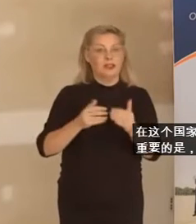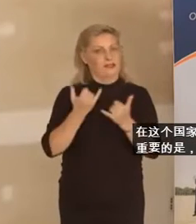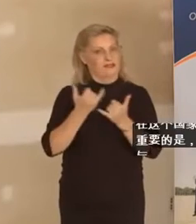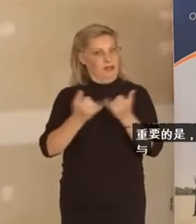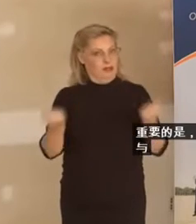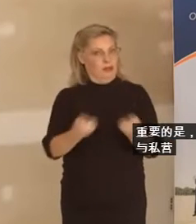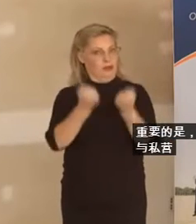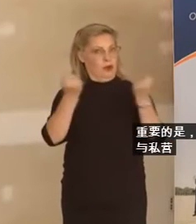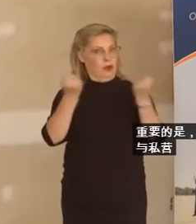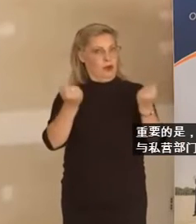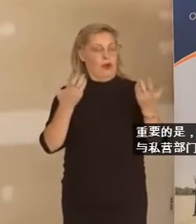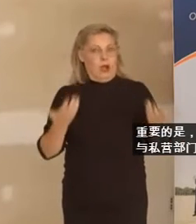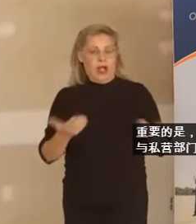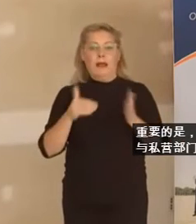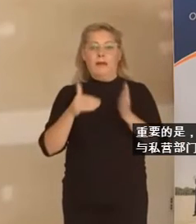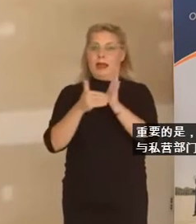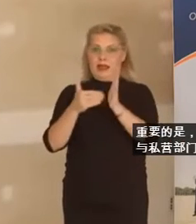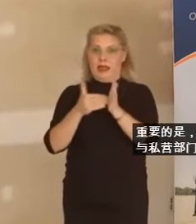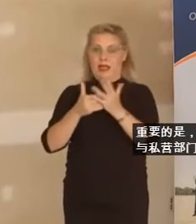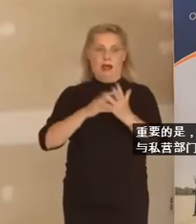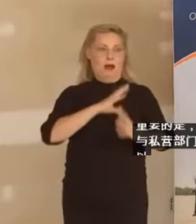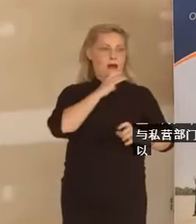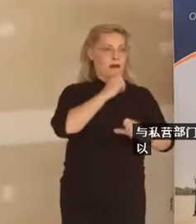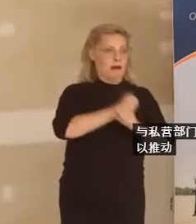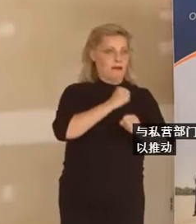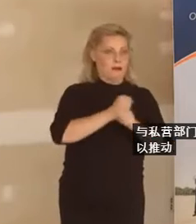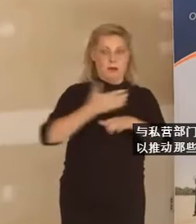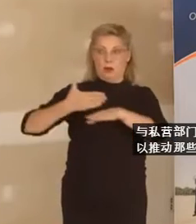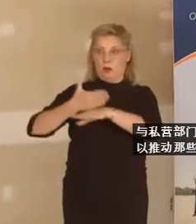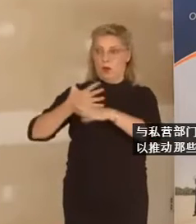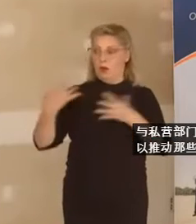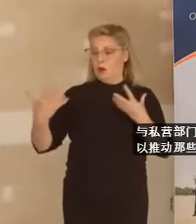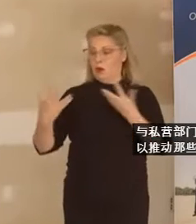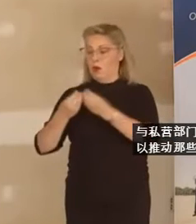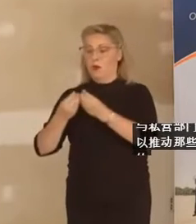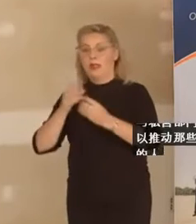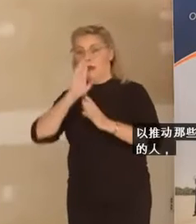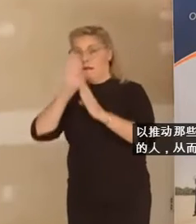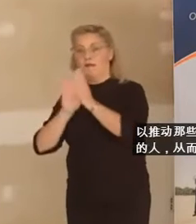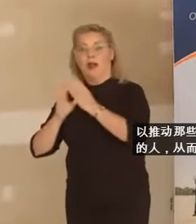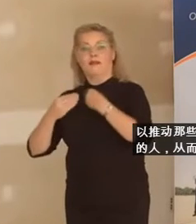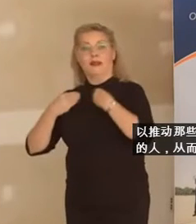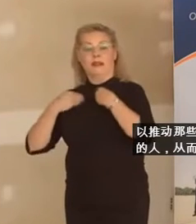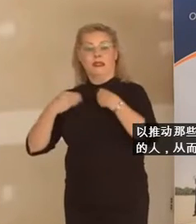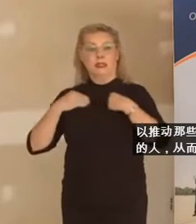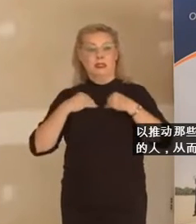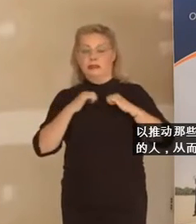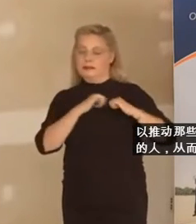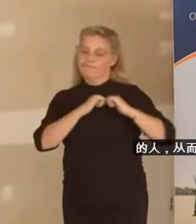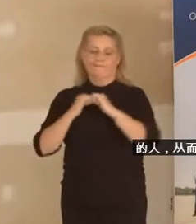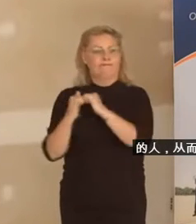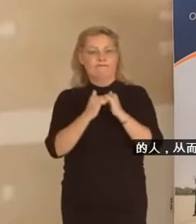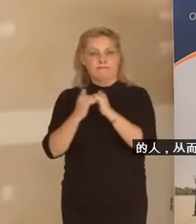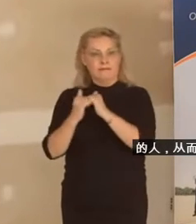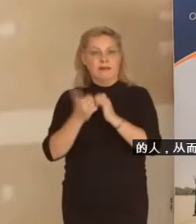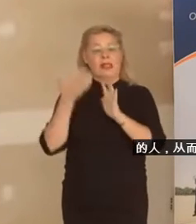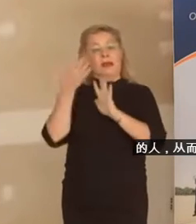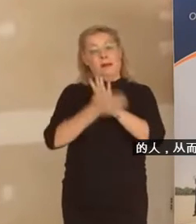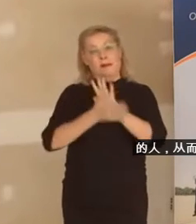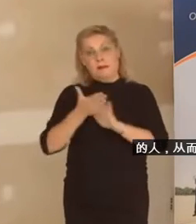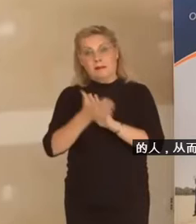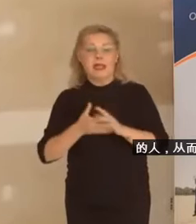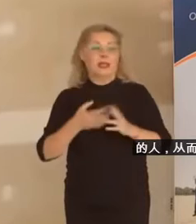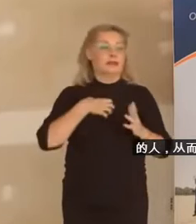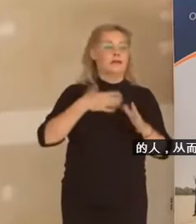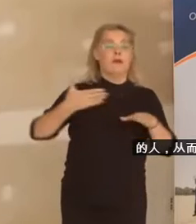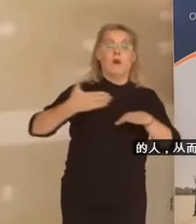it's working with the private sector to drive that investment, so that will create more jobs for the people of our state. And